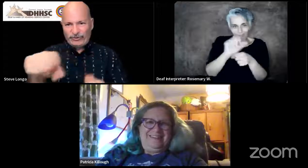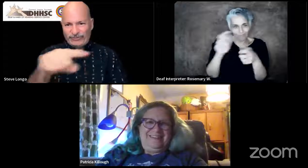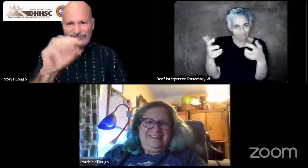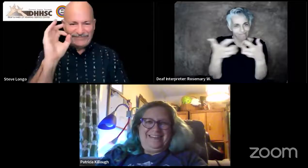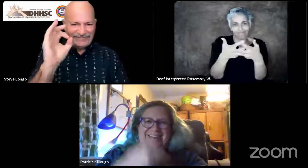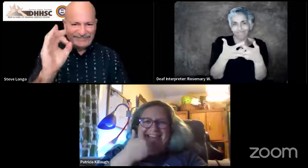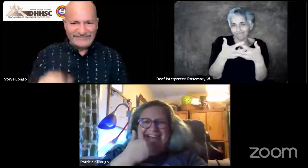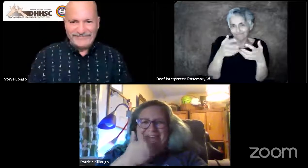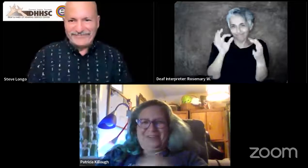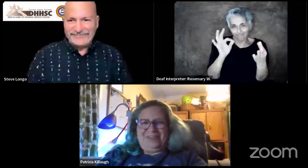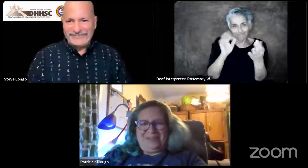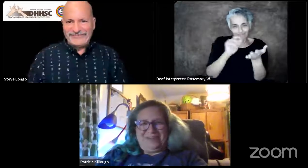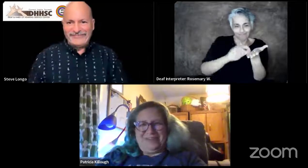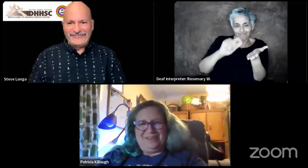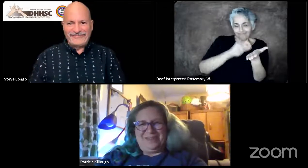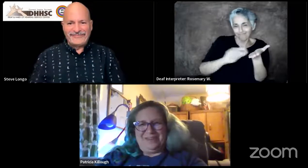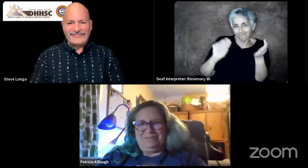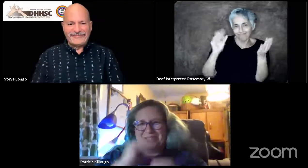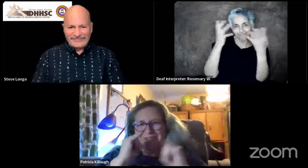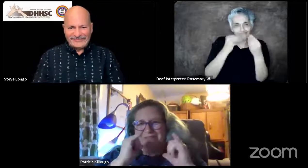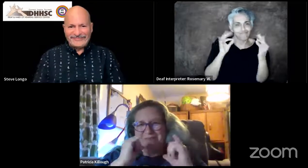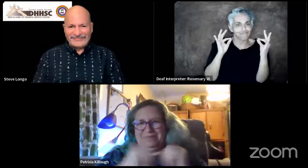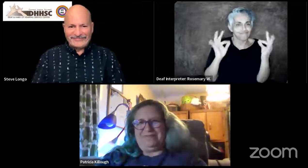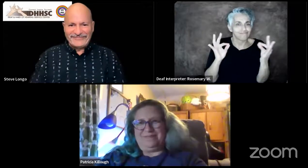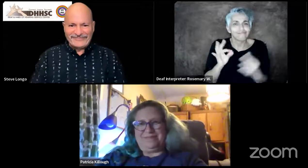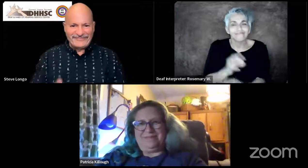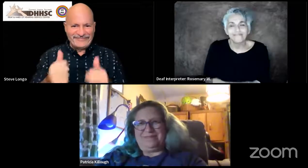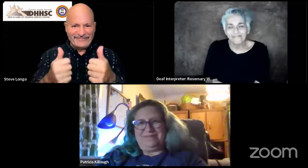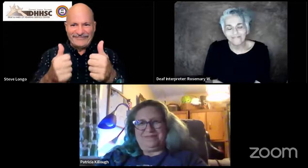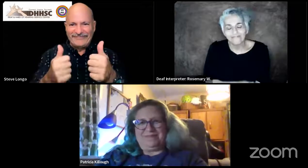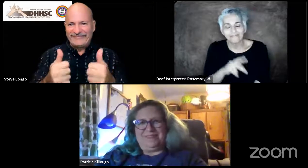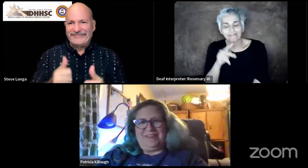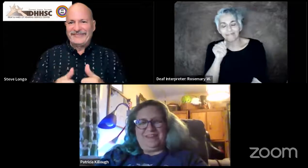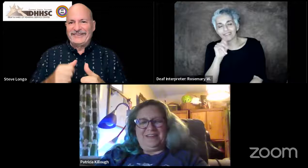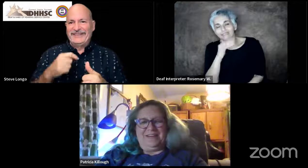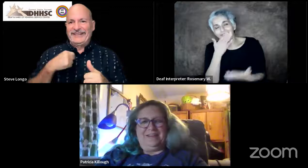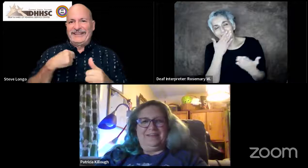enabled, and I'm very much looking forward to working with you.